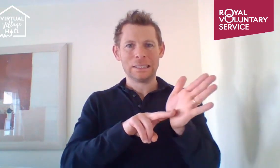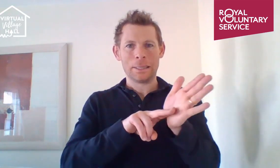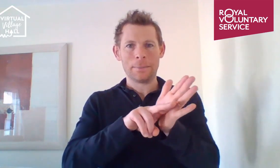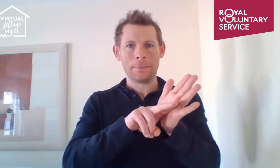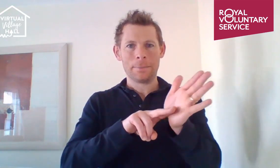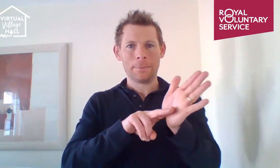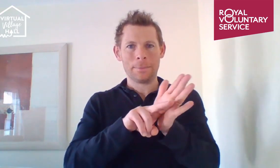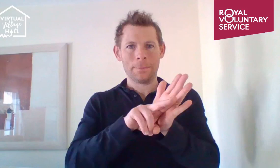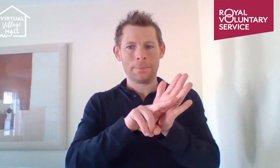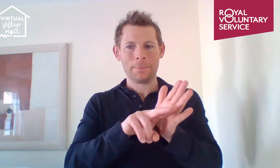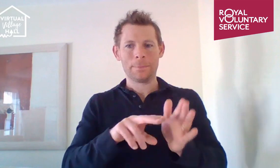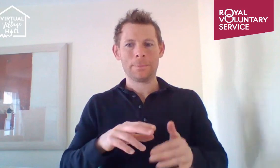exam,